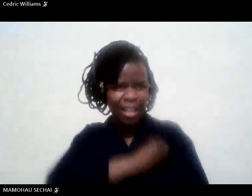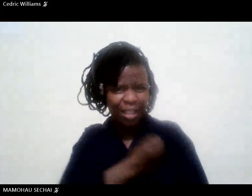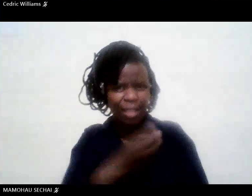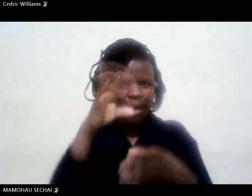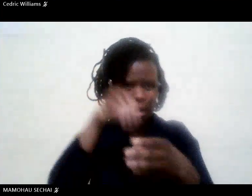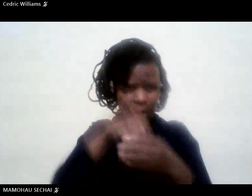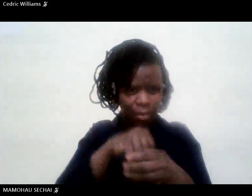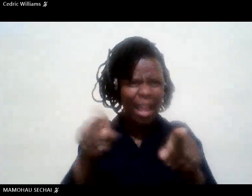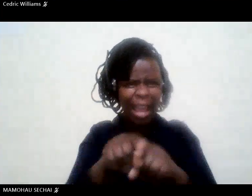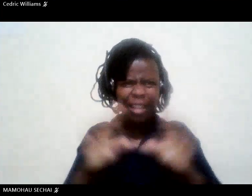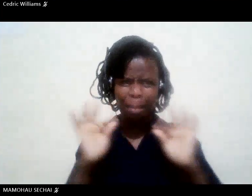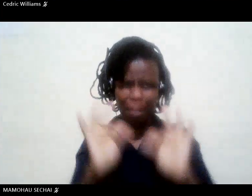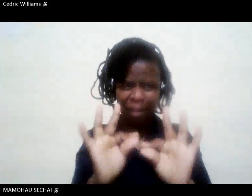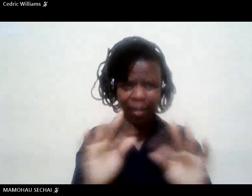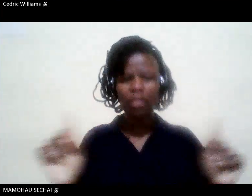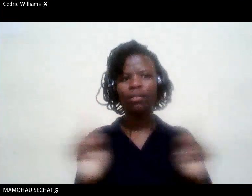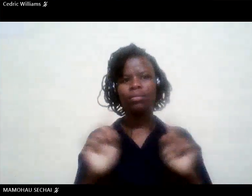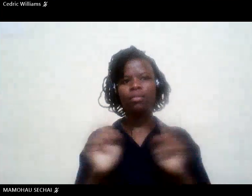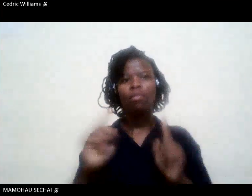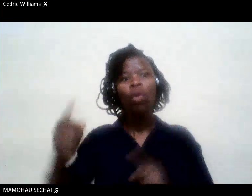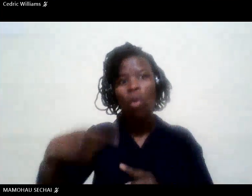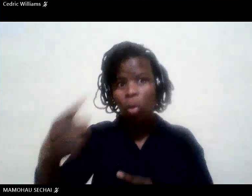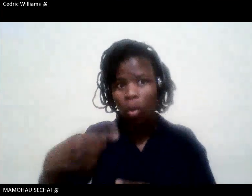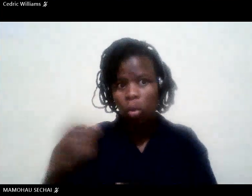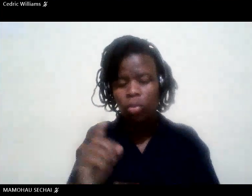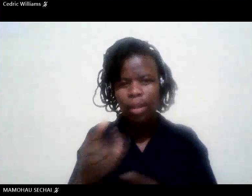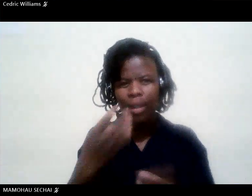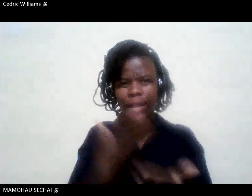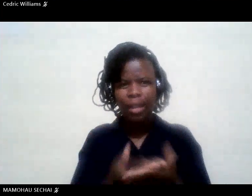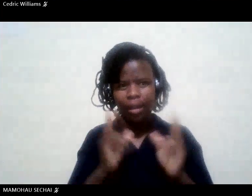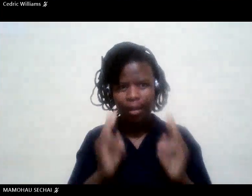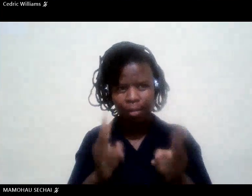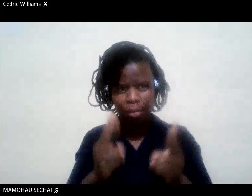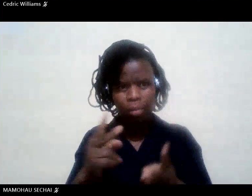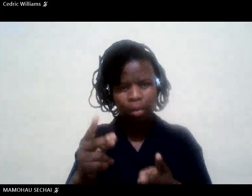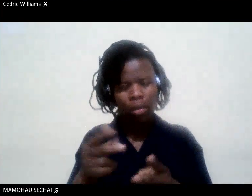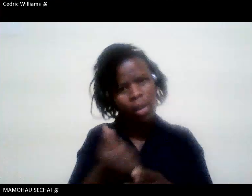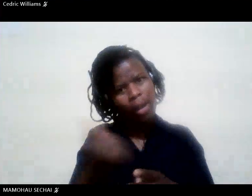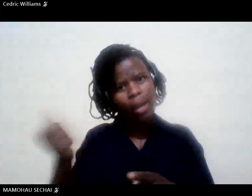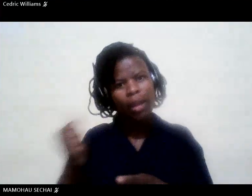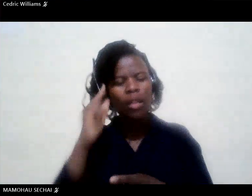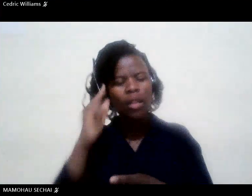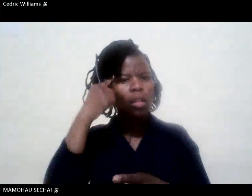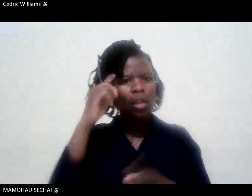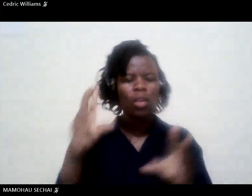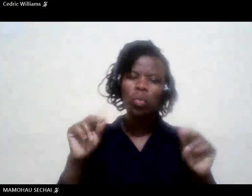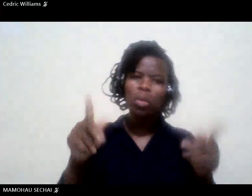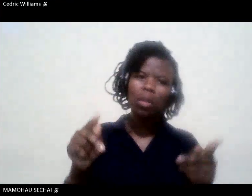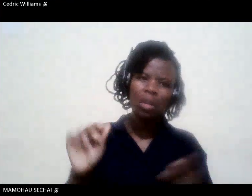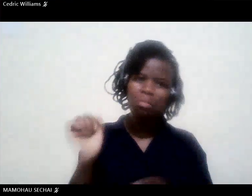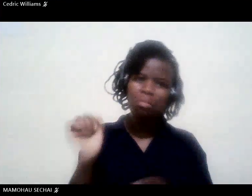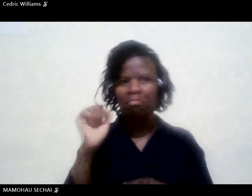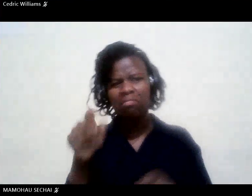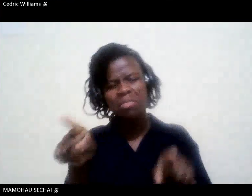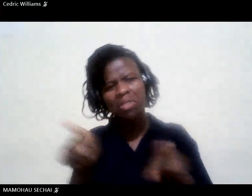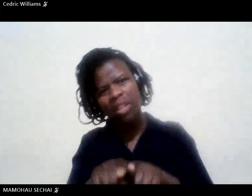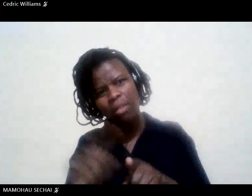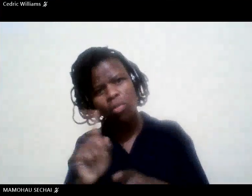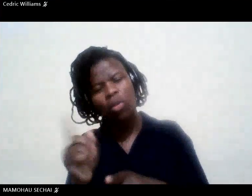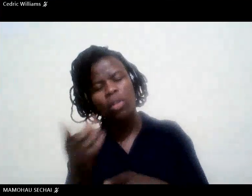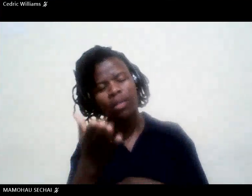perfect, you know. And I always tell people usually, some people usually think that no, even a critique